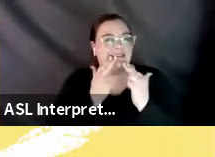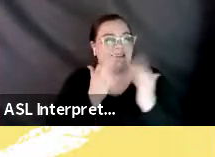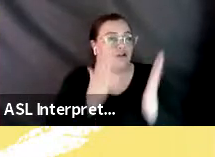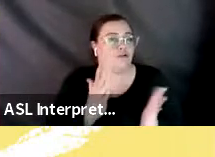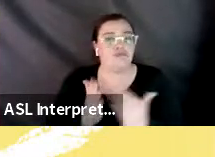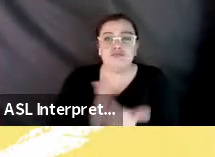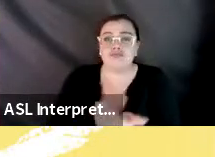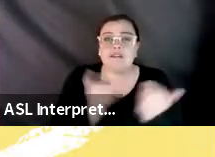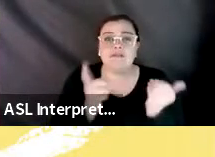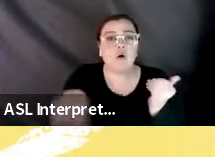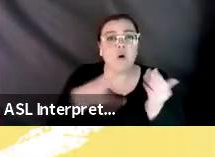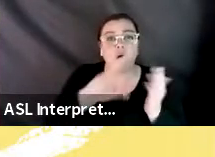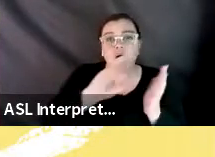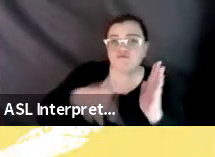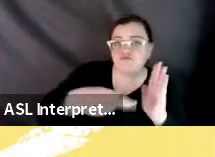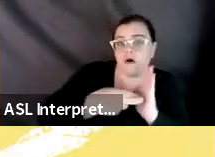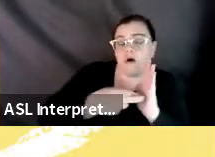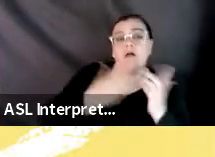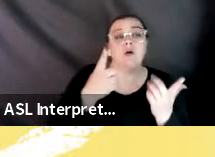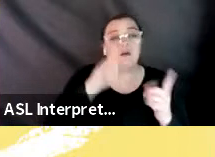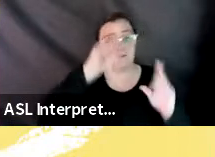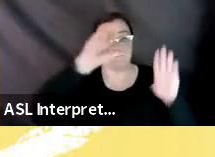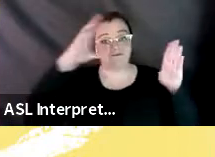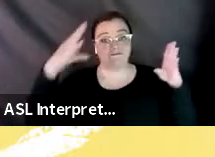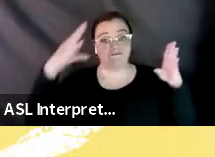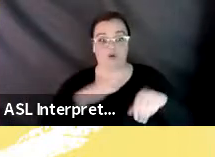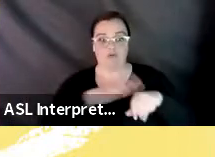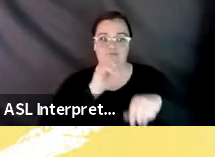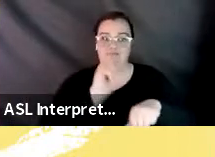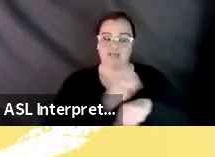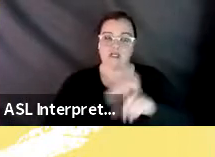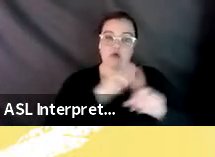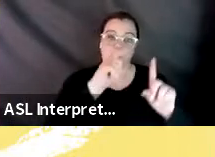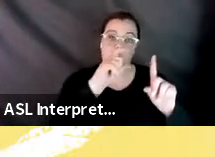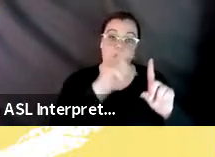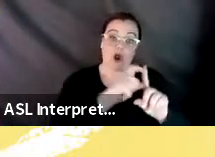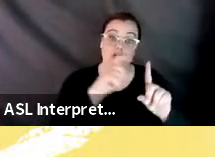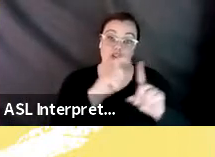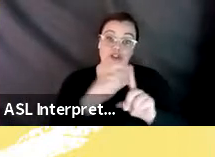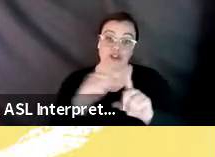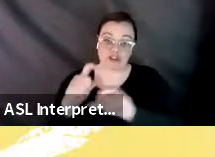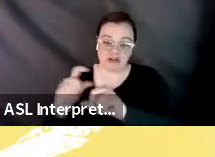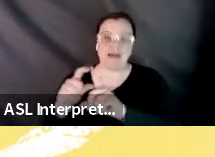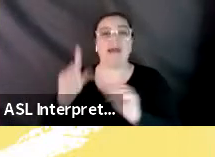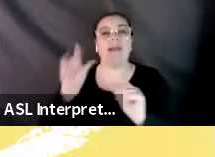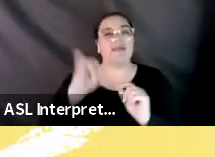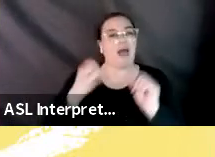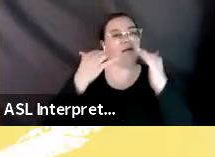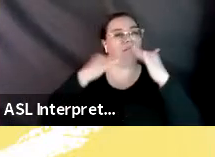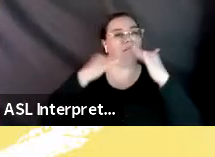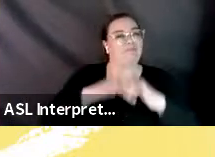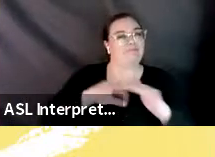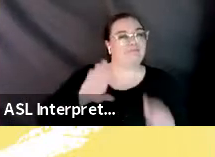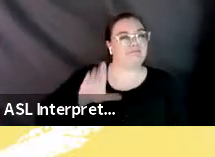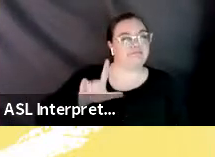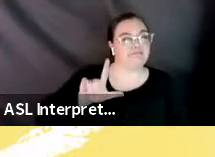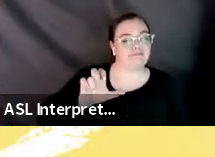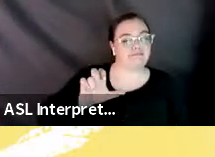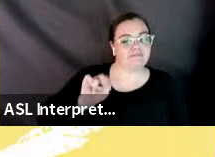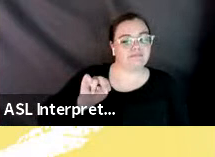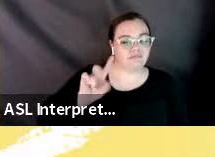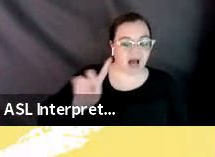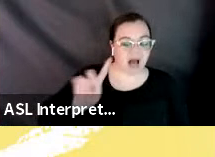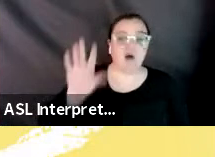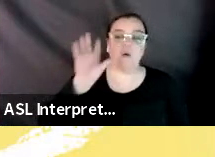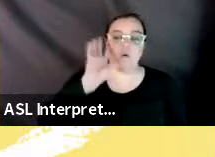When you focus upon the actual words, the blend most times will happen very naturally. Yes, we have to build it in with